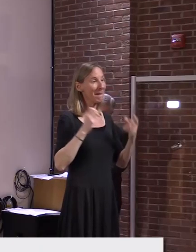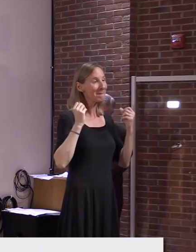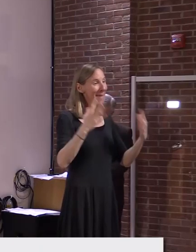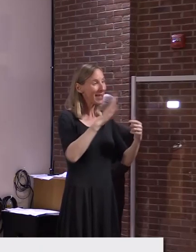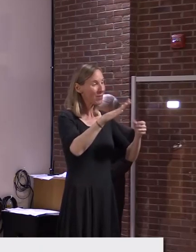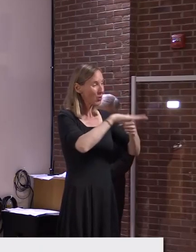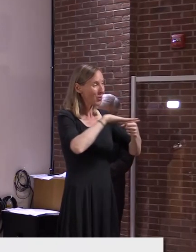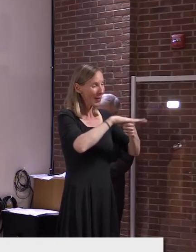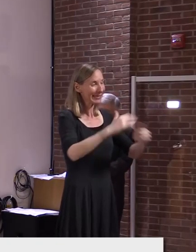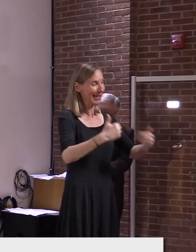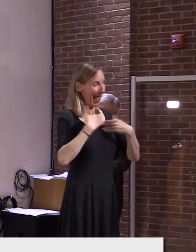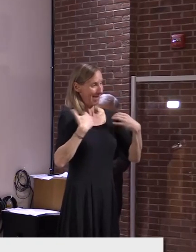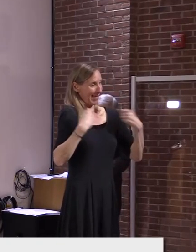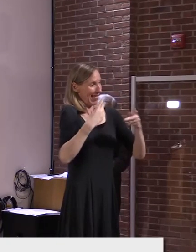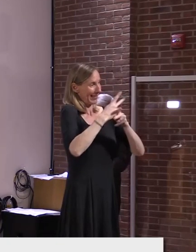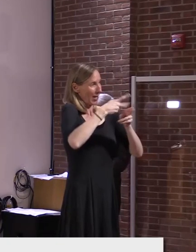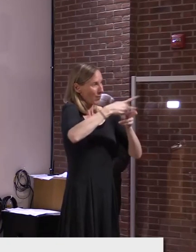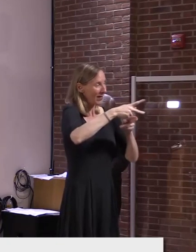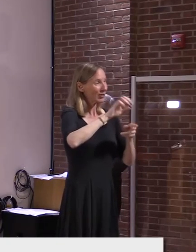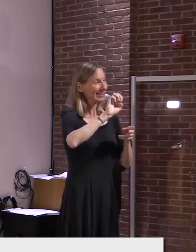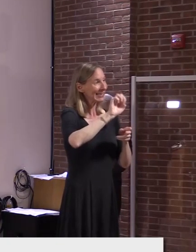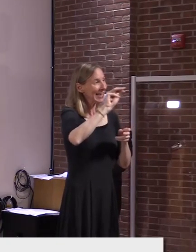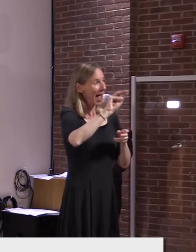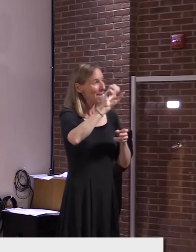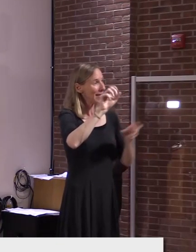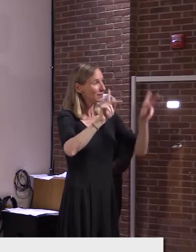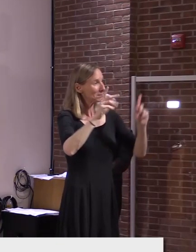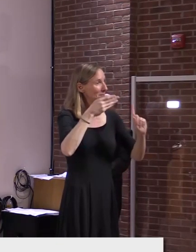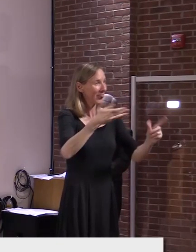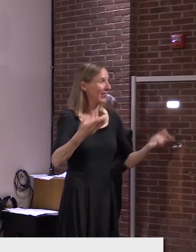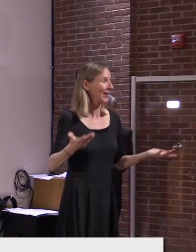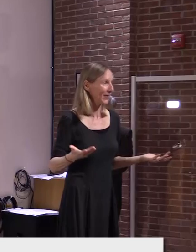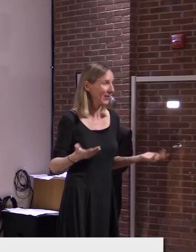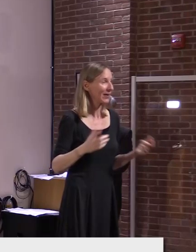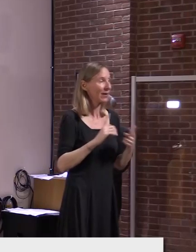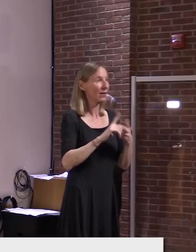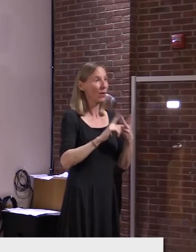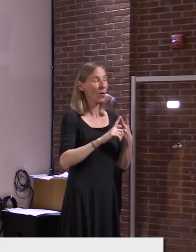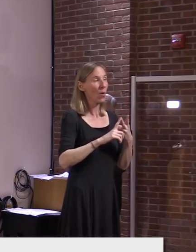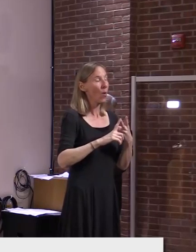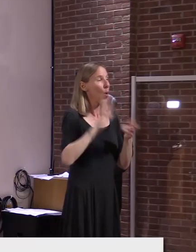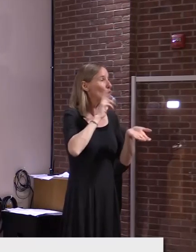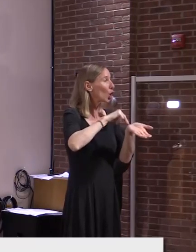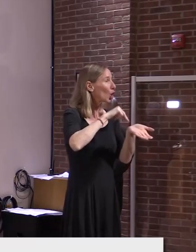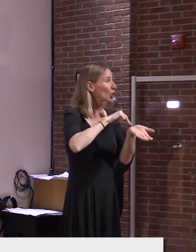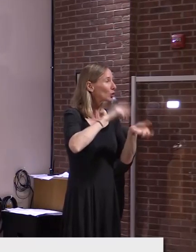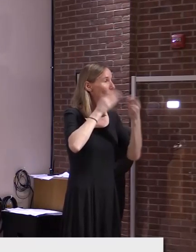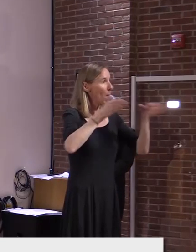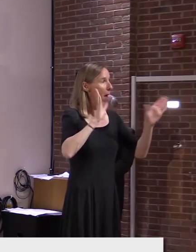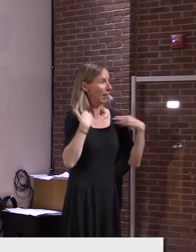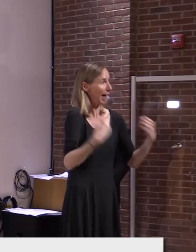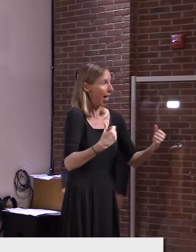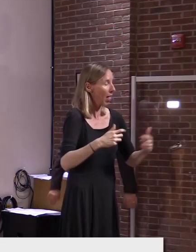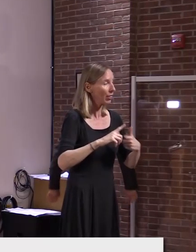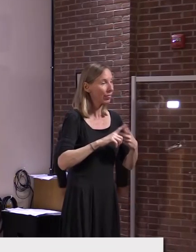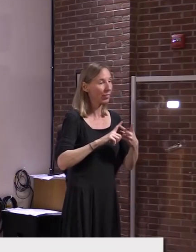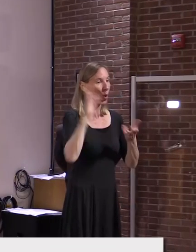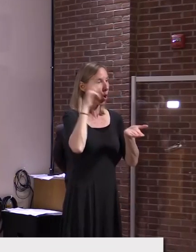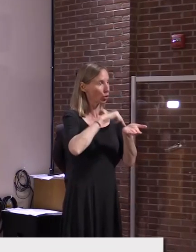sites, like EMS. And depending on where you go, there may be a public health nurse or a nurse associated